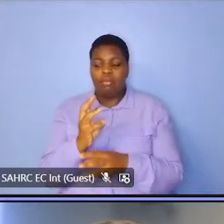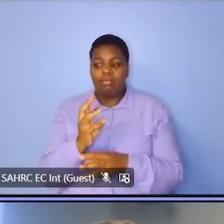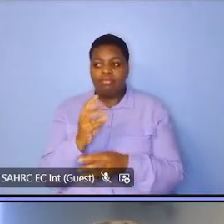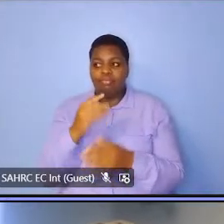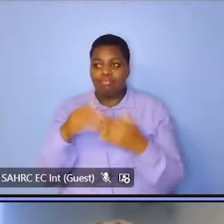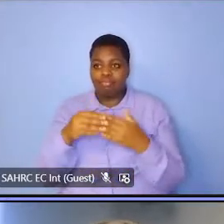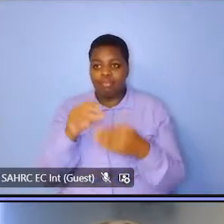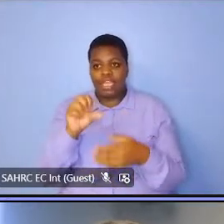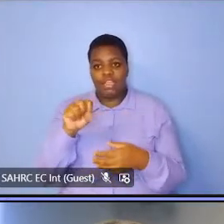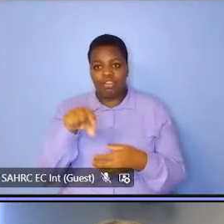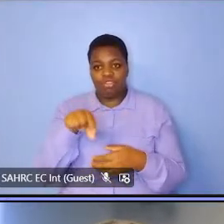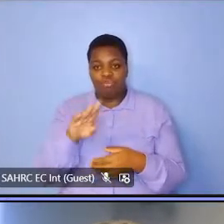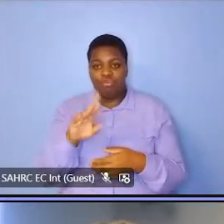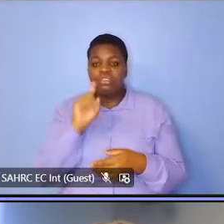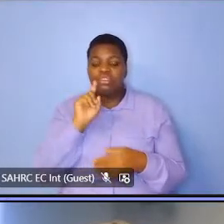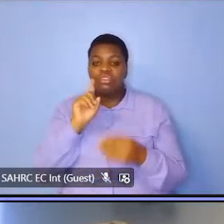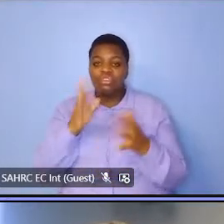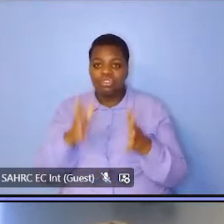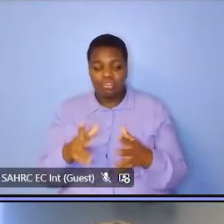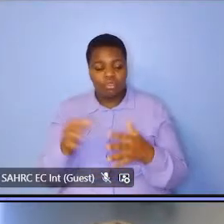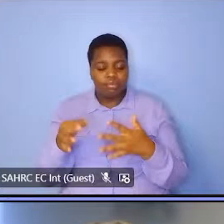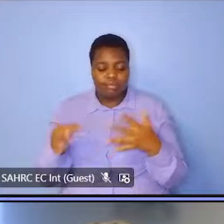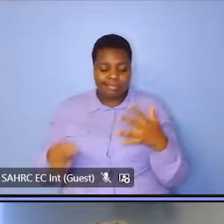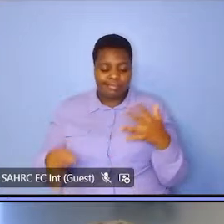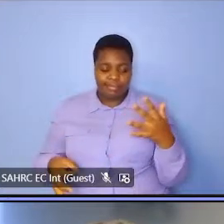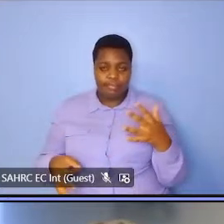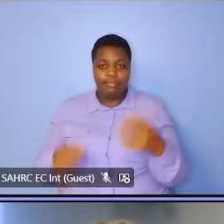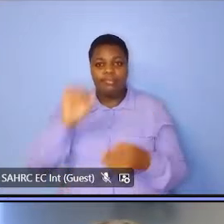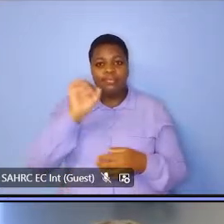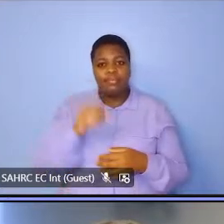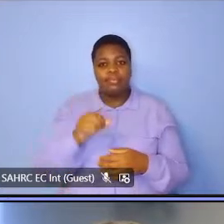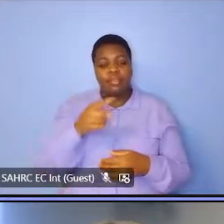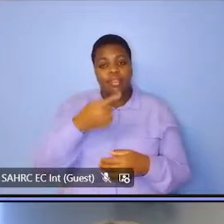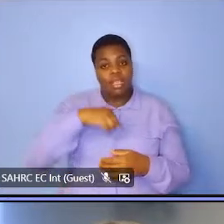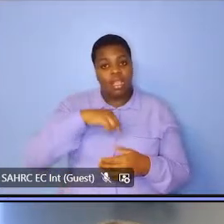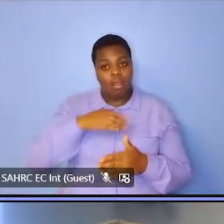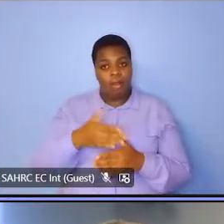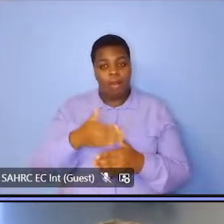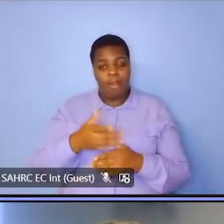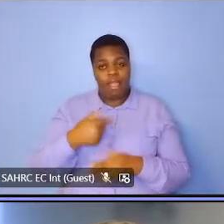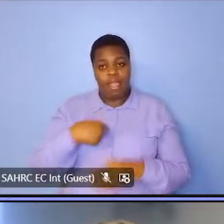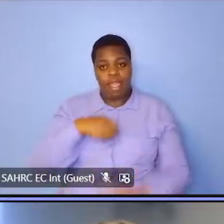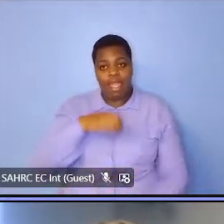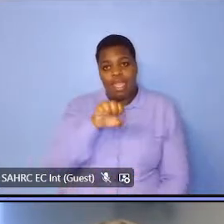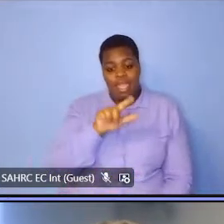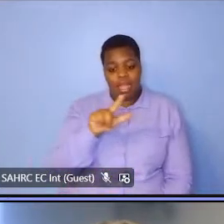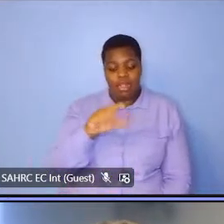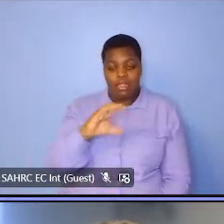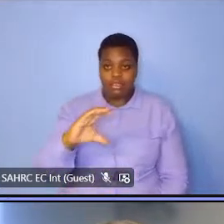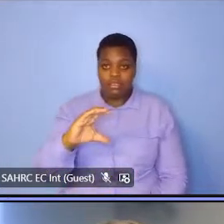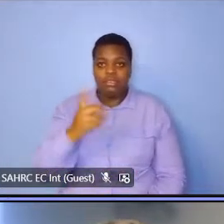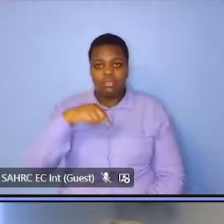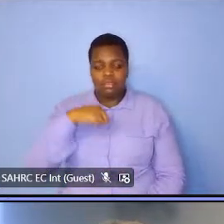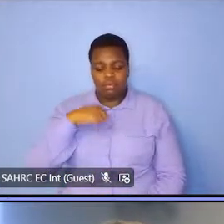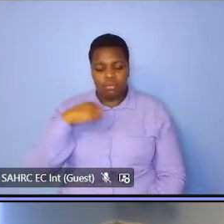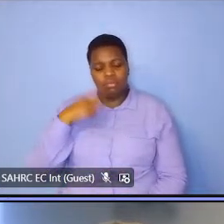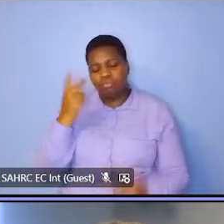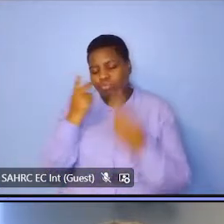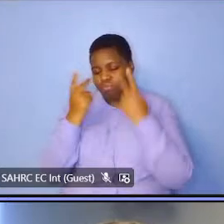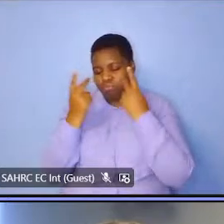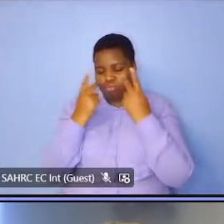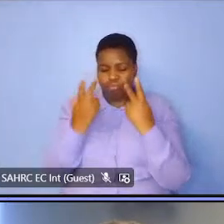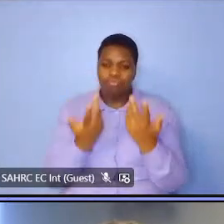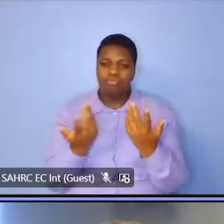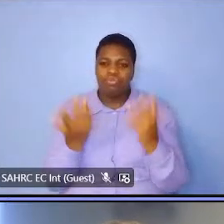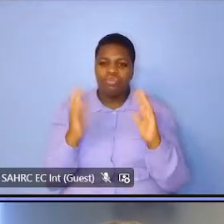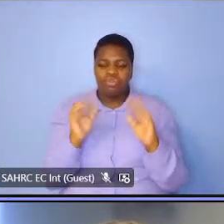SGBs, and the like. And through our work as the ELC, we've been able to see quite vividly